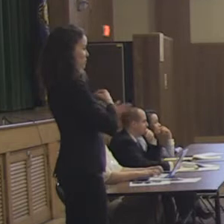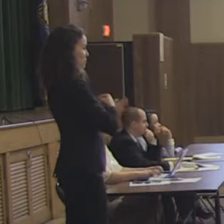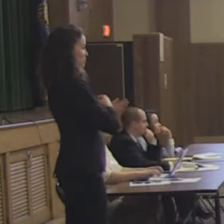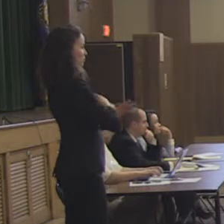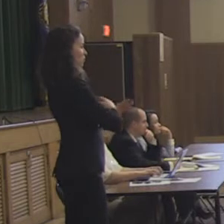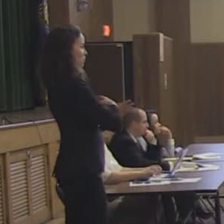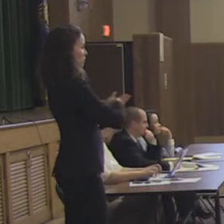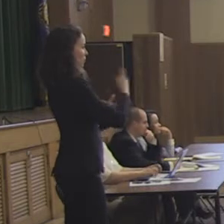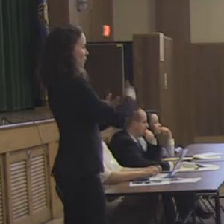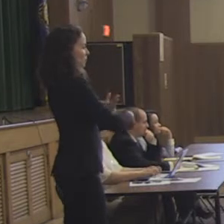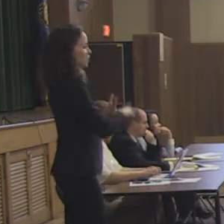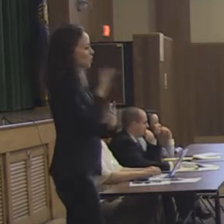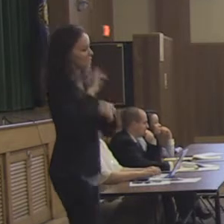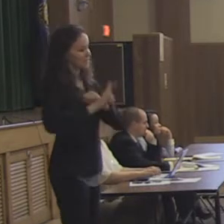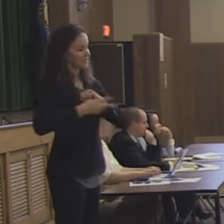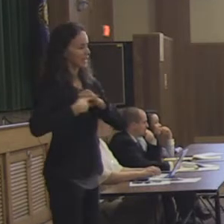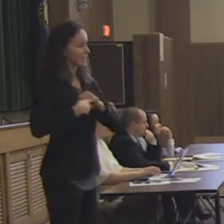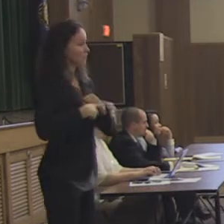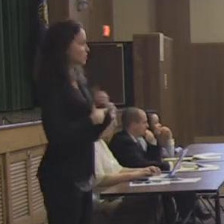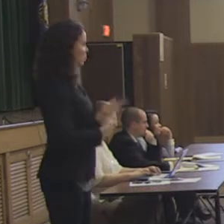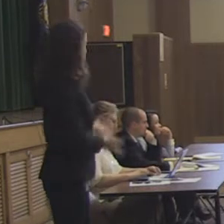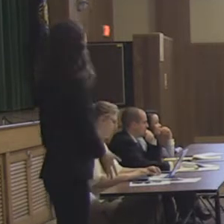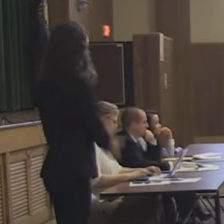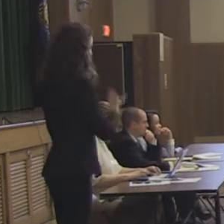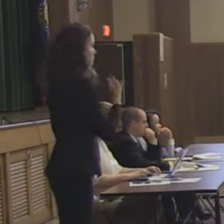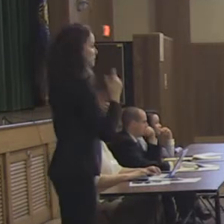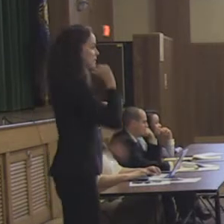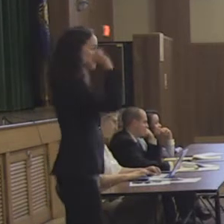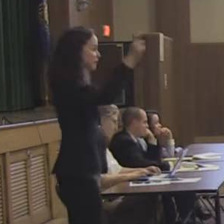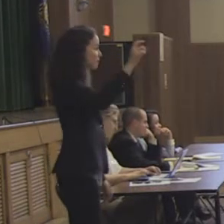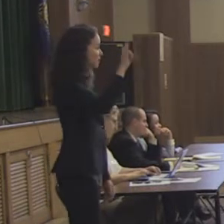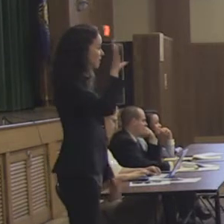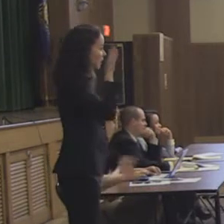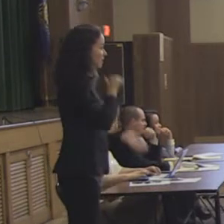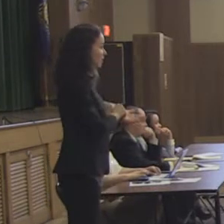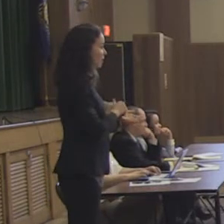up to the $75 million that's needed instead of